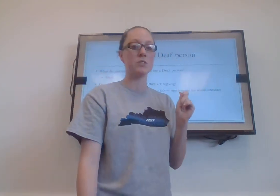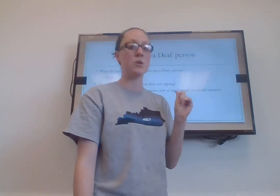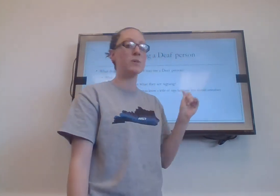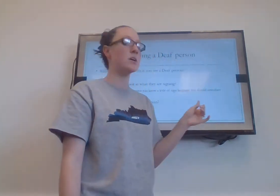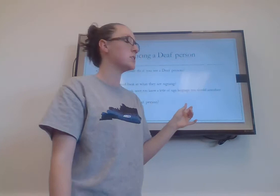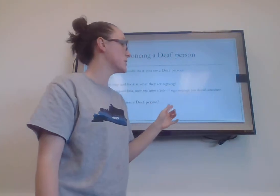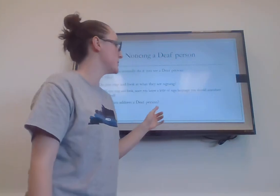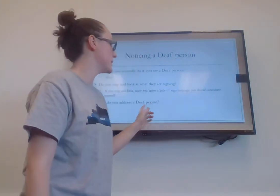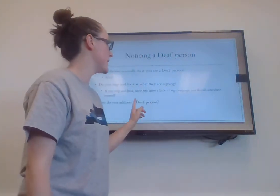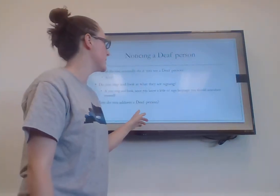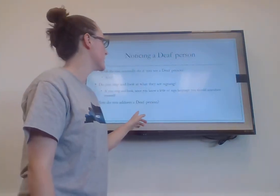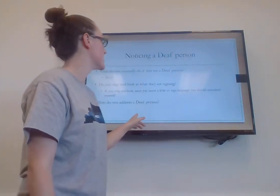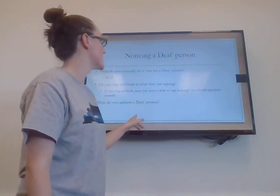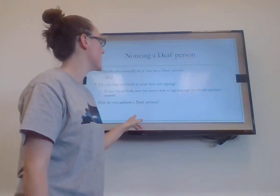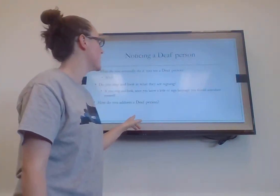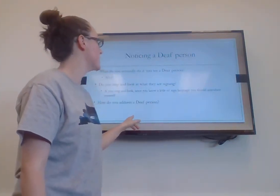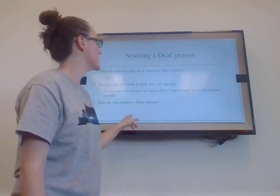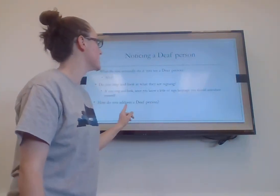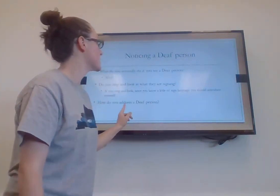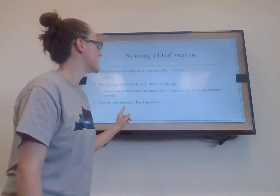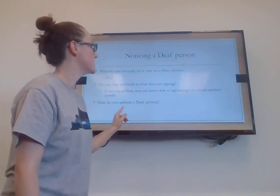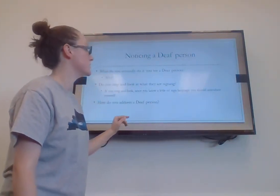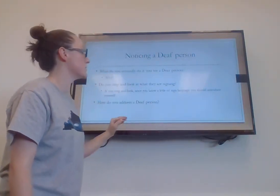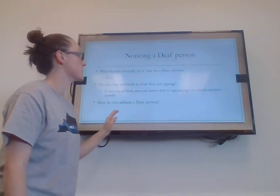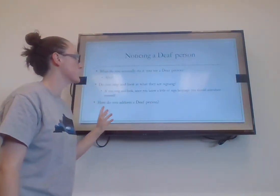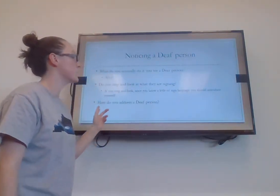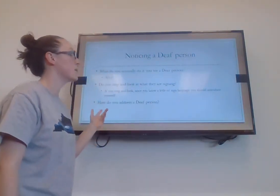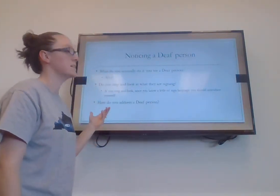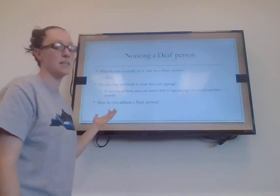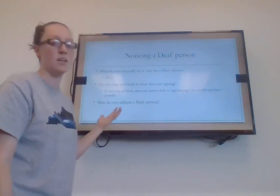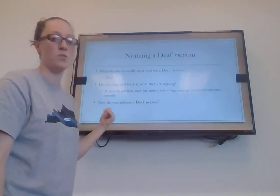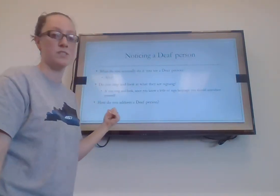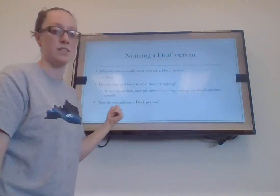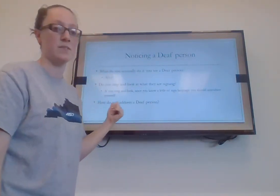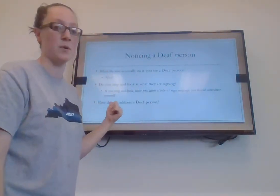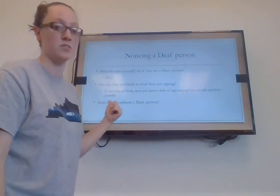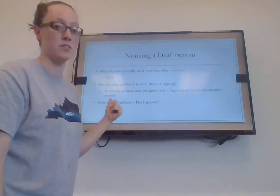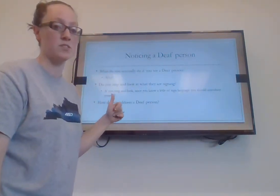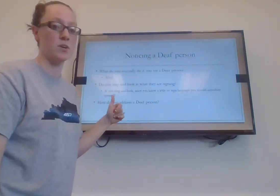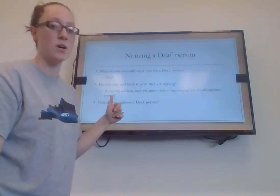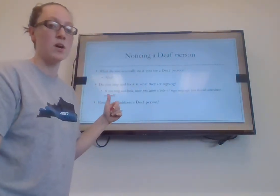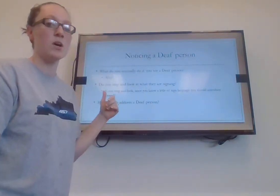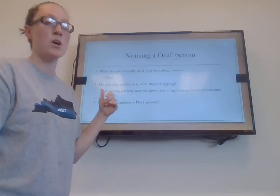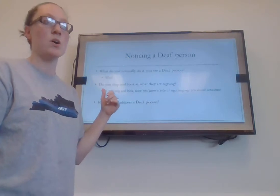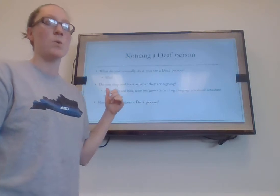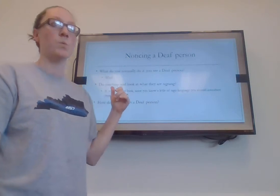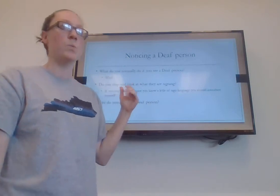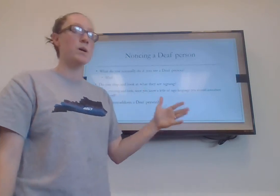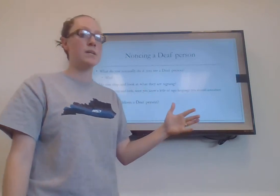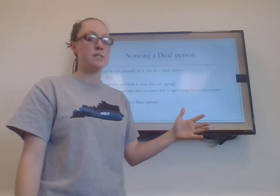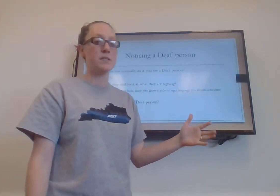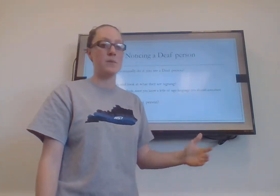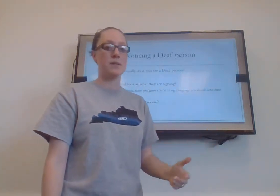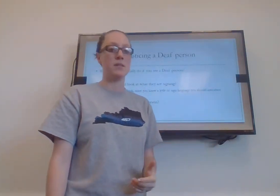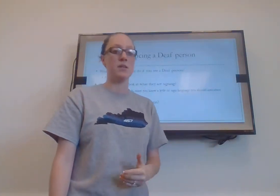So we talked a little bit about this. This is called, I said noticing a deaf person. So what is something that